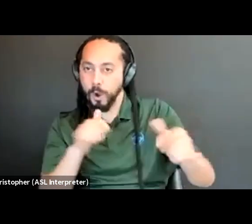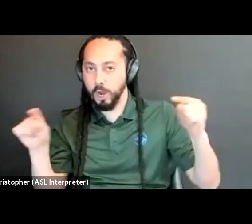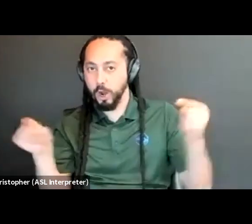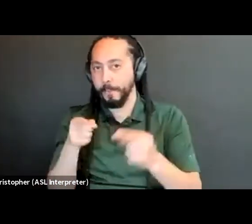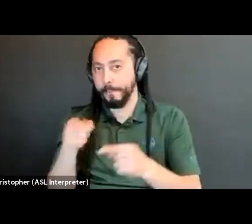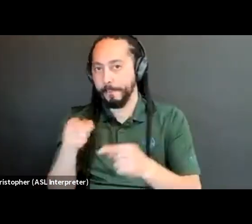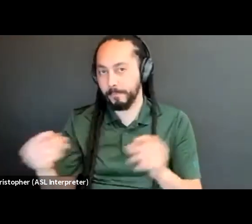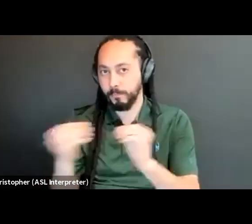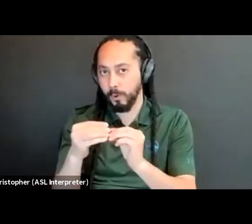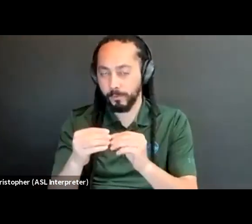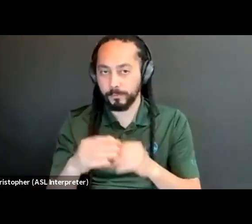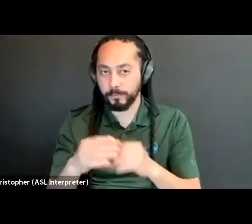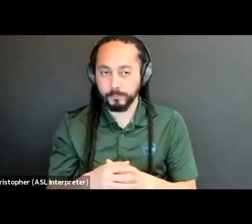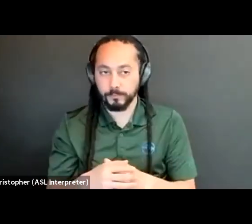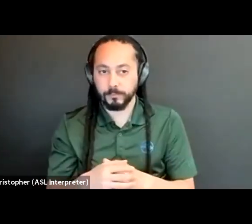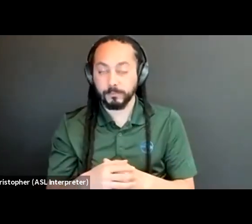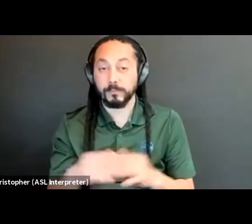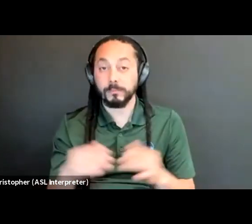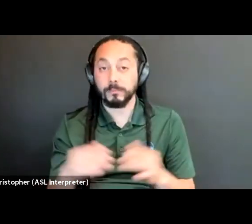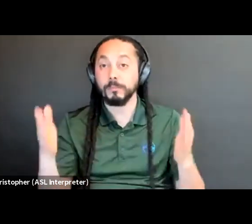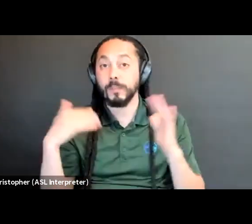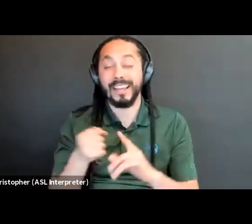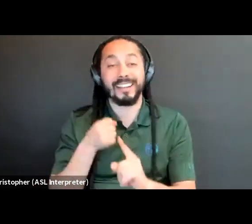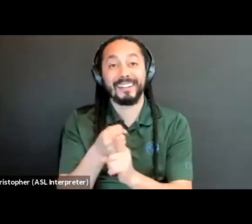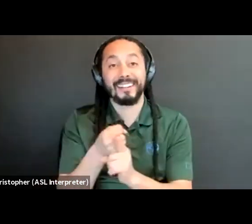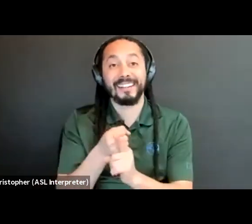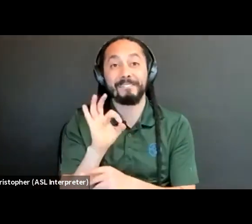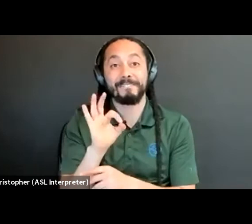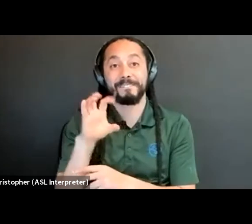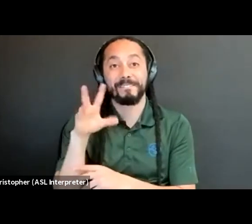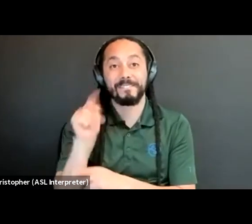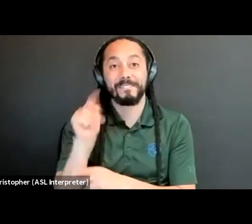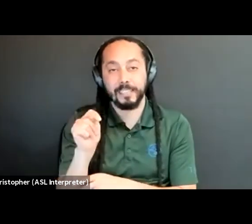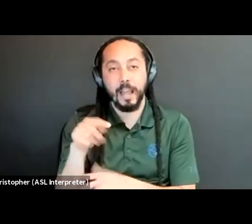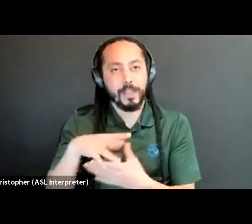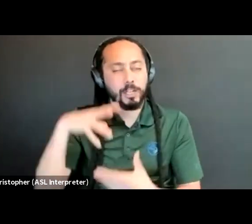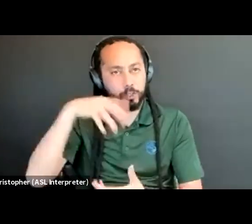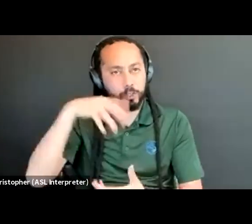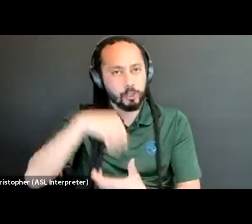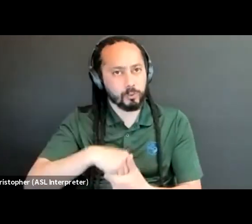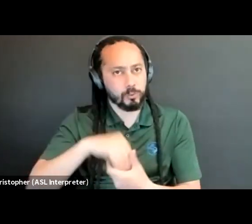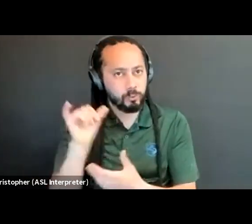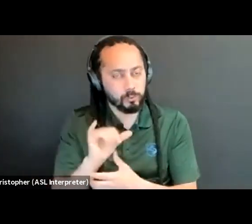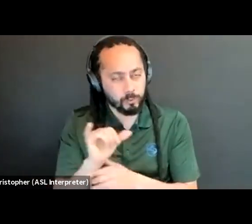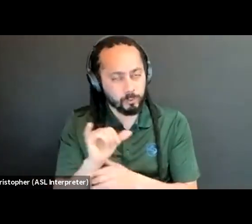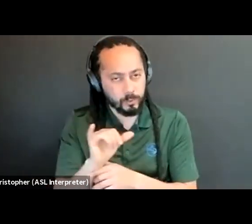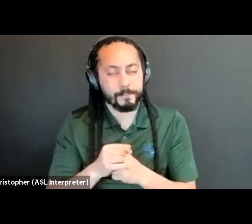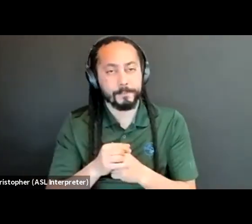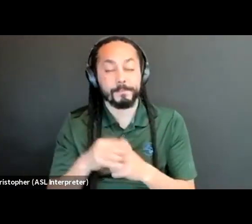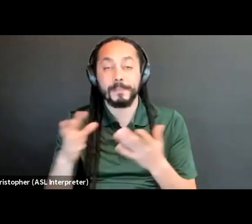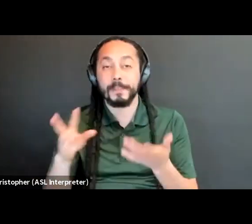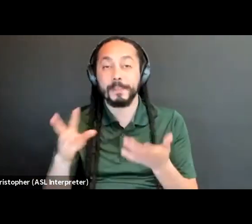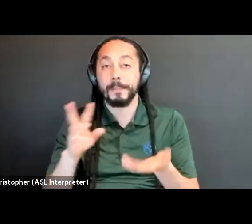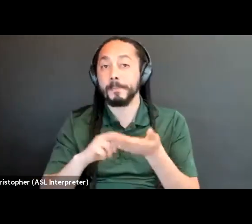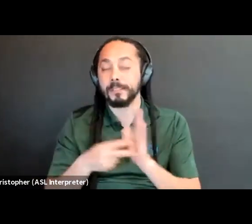then the effect of the abuse is another piece of this context. And that is basically